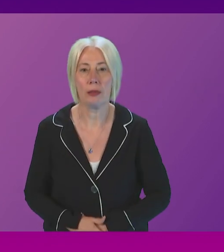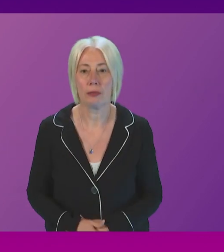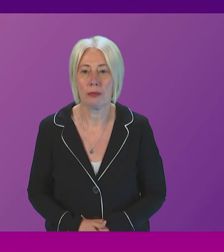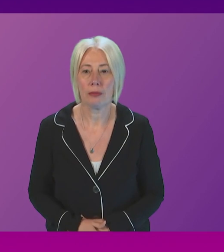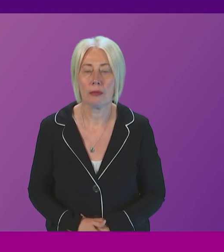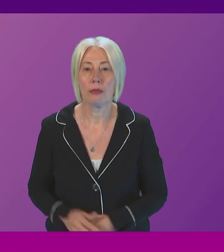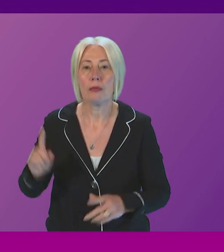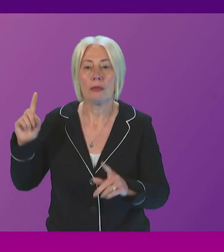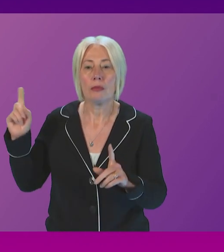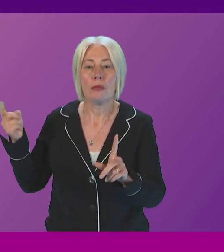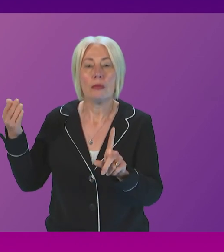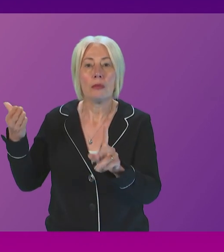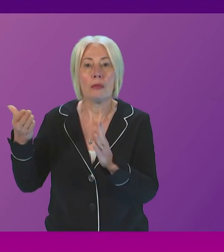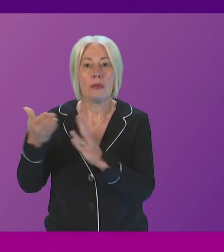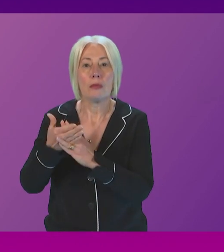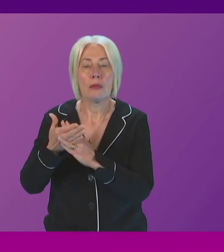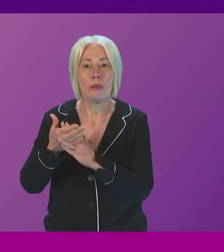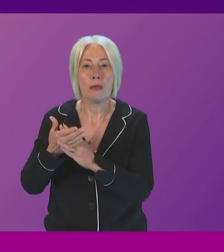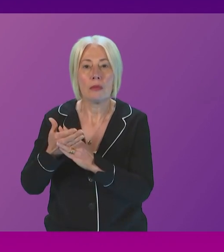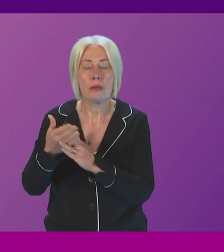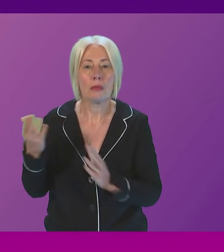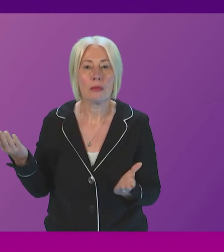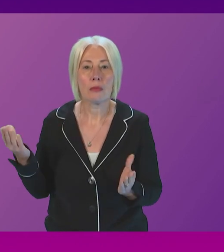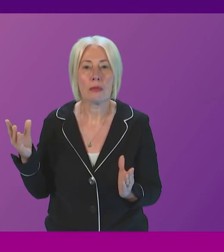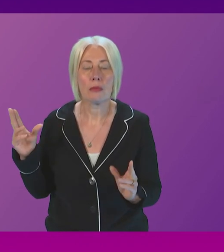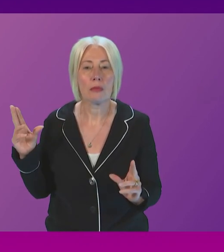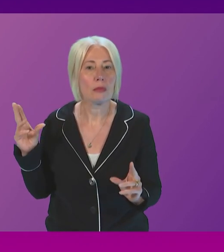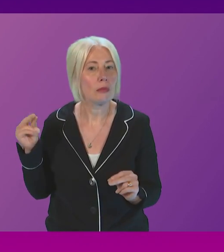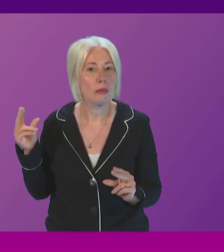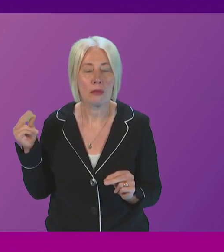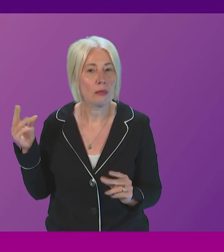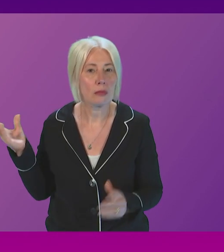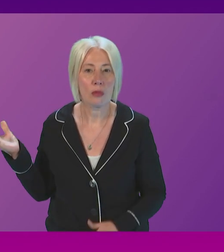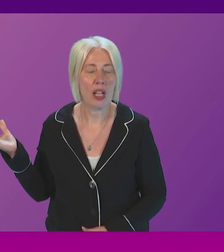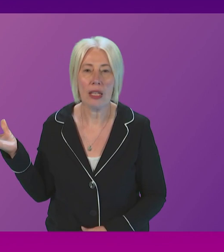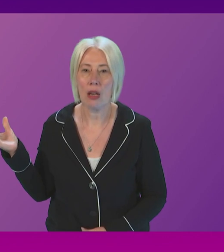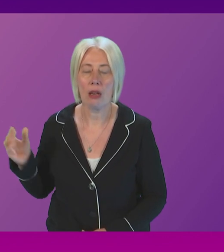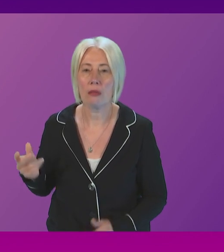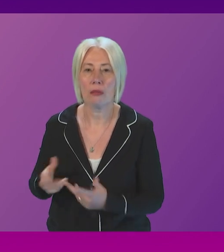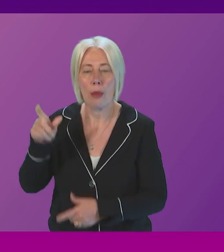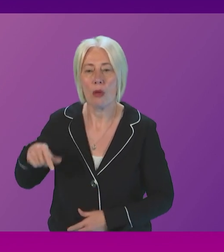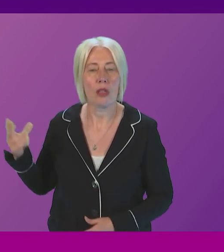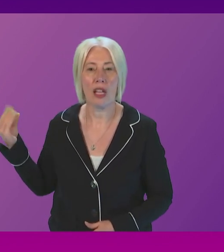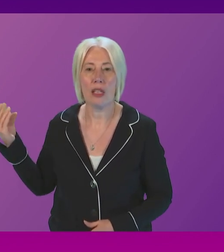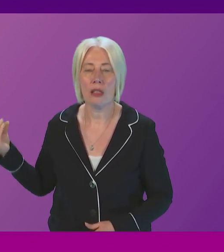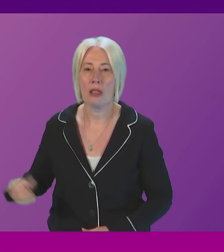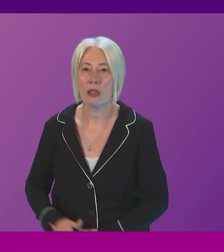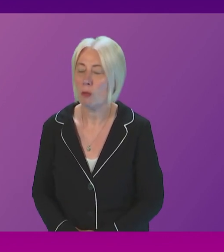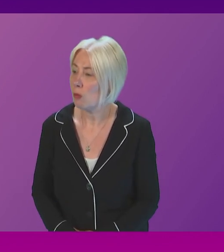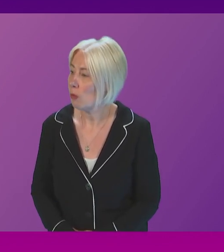I am very grateful to the member for giving away indeed. Can I also thank him for speaking to all of the countries?